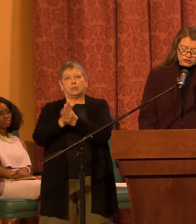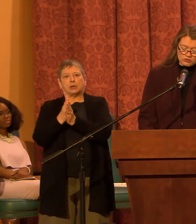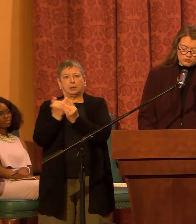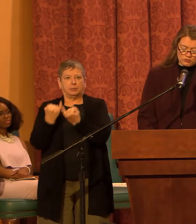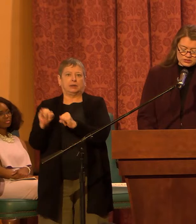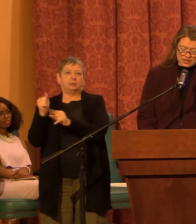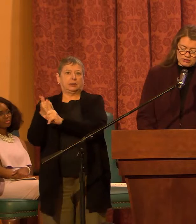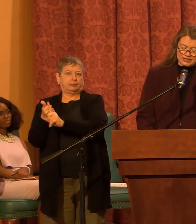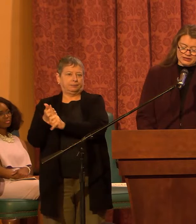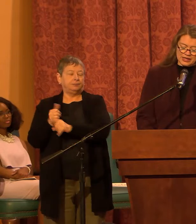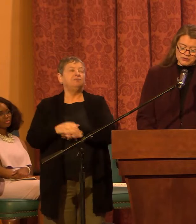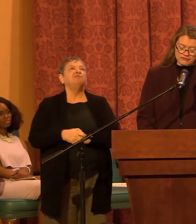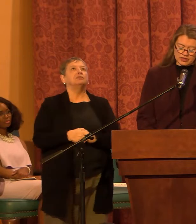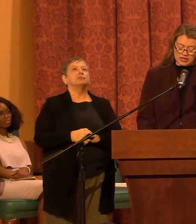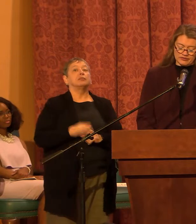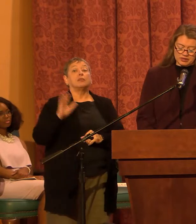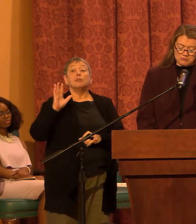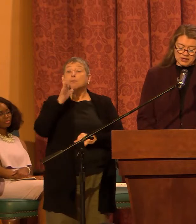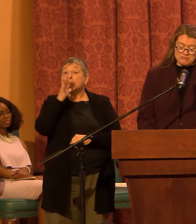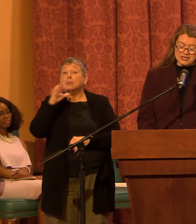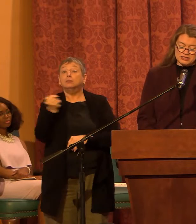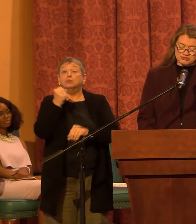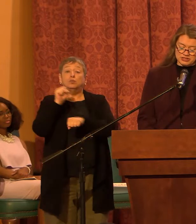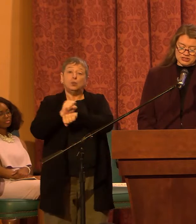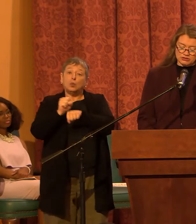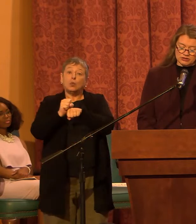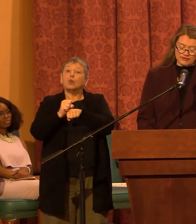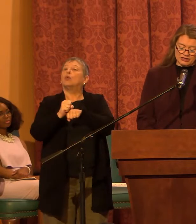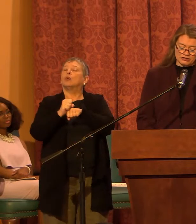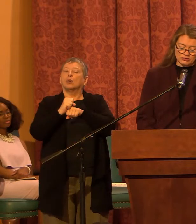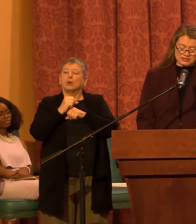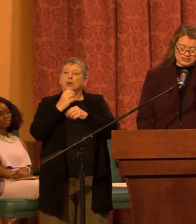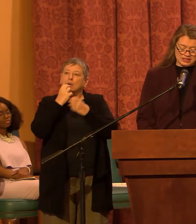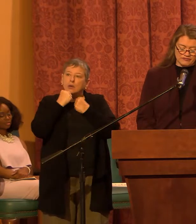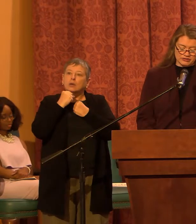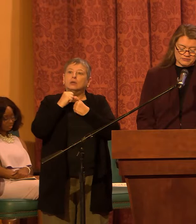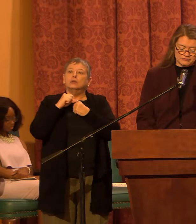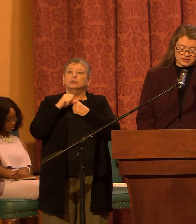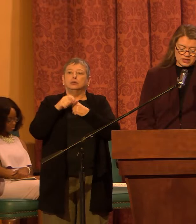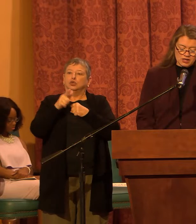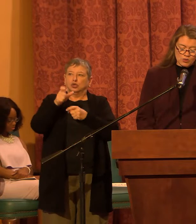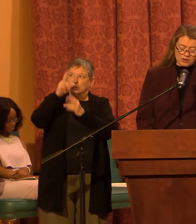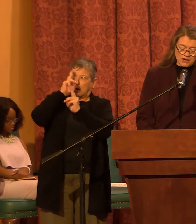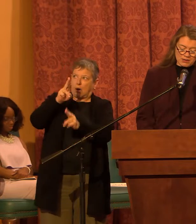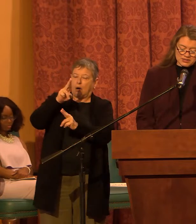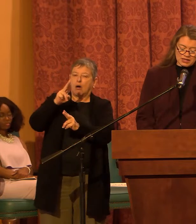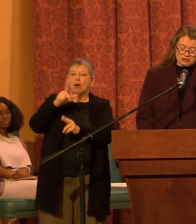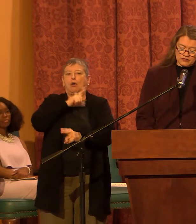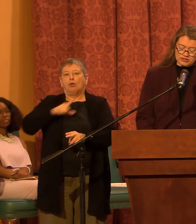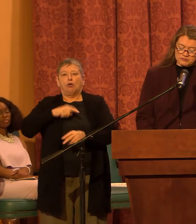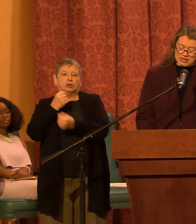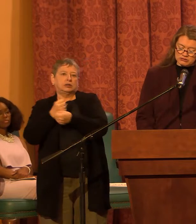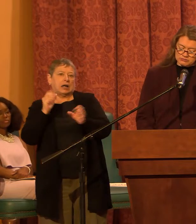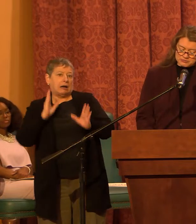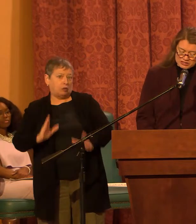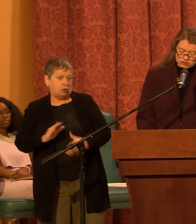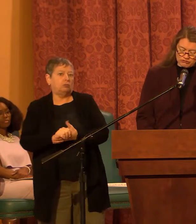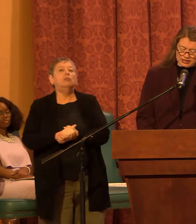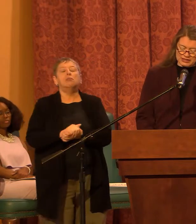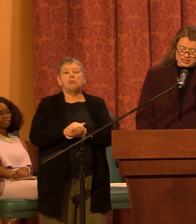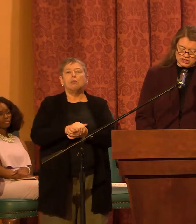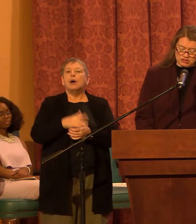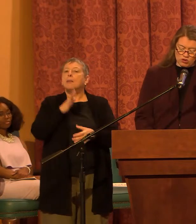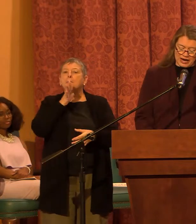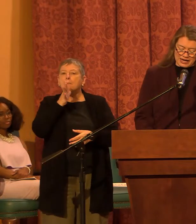Her work was not only a labor of love, but a ministry to glorify her Lord and Savior. While Mom did not look for